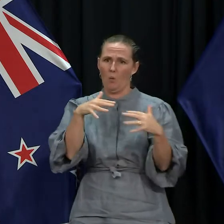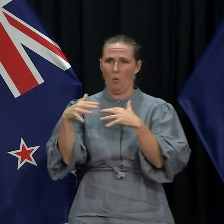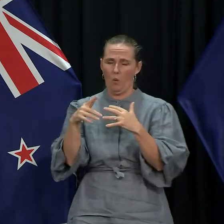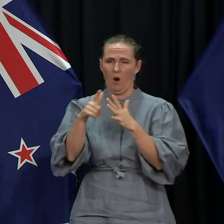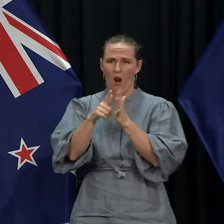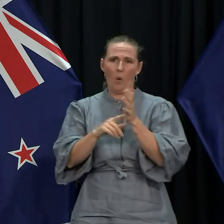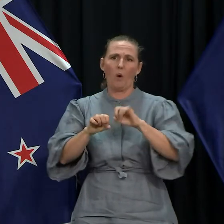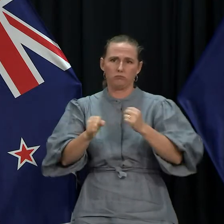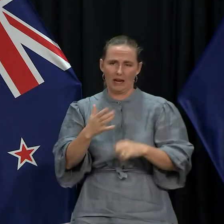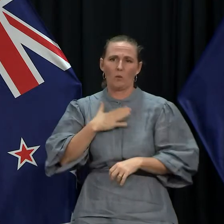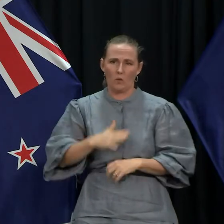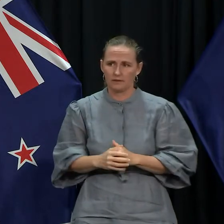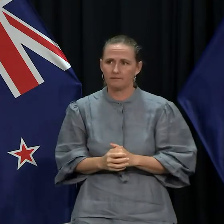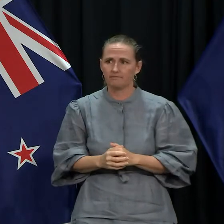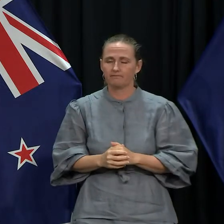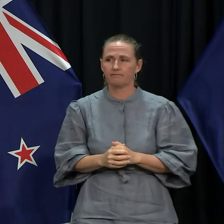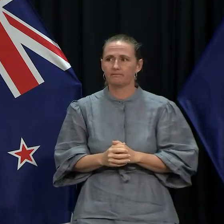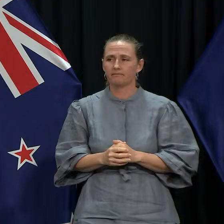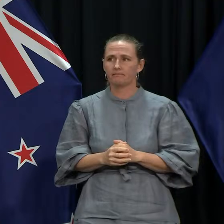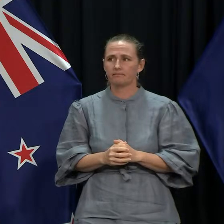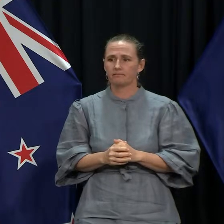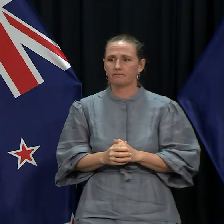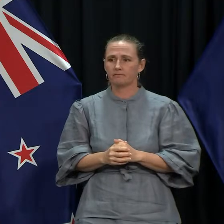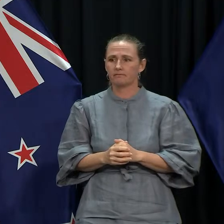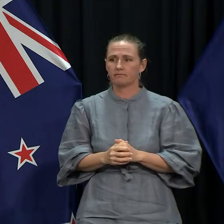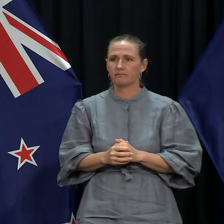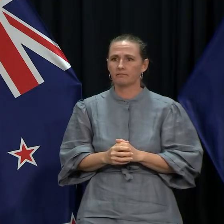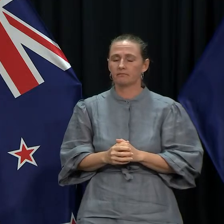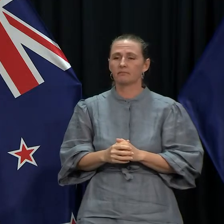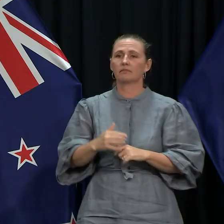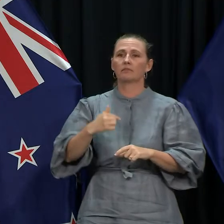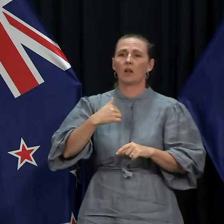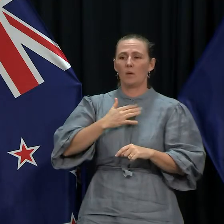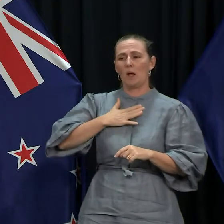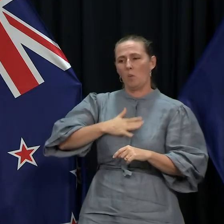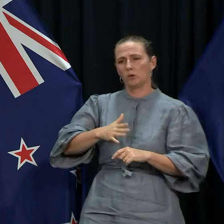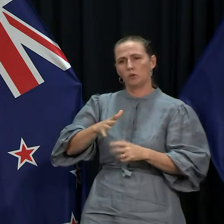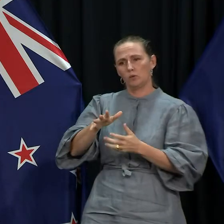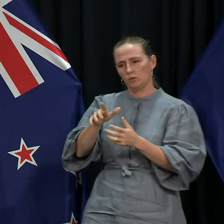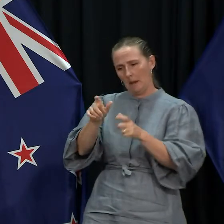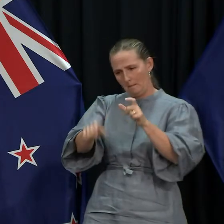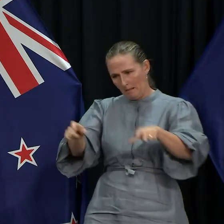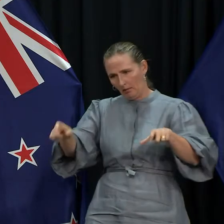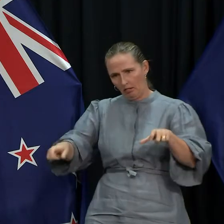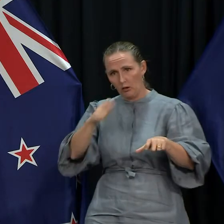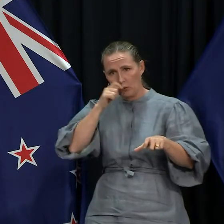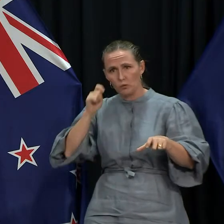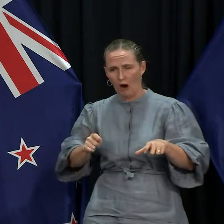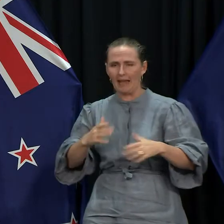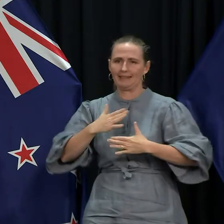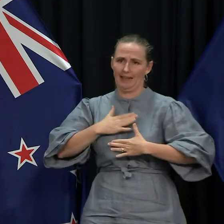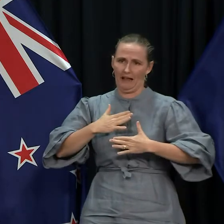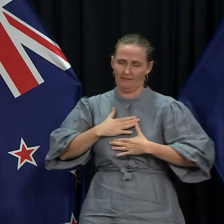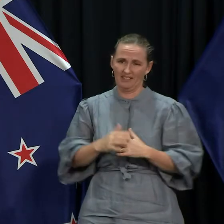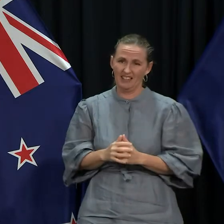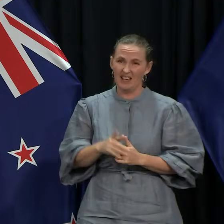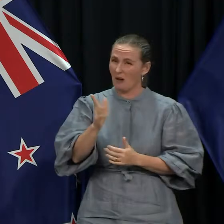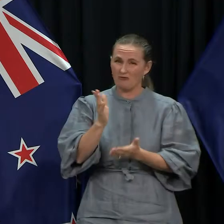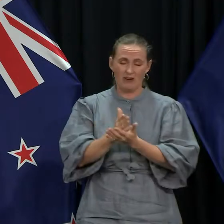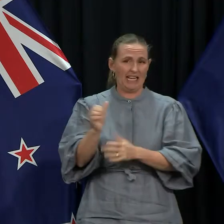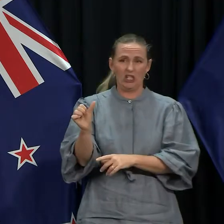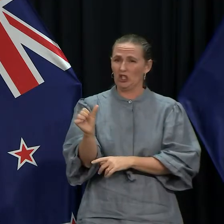supporting them to keep civilians safe. But actually, it shouldn't have to come to that. We are very actively